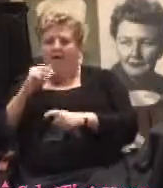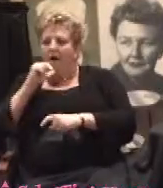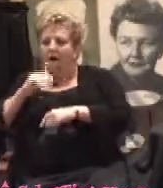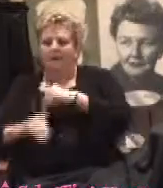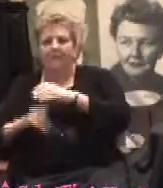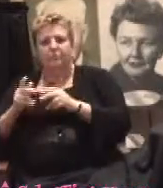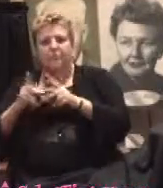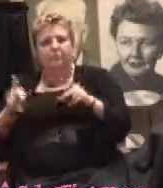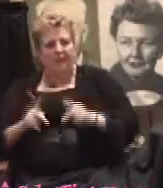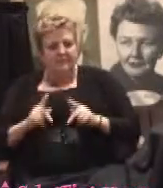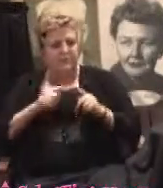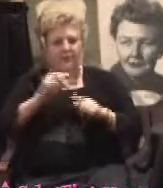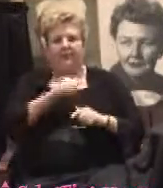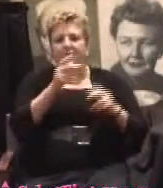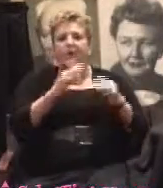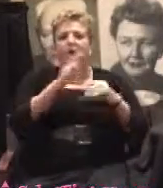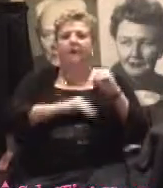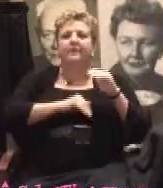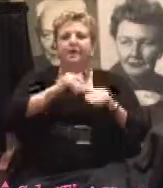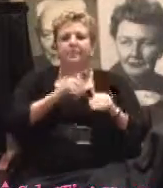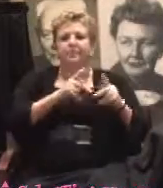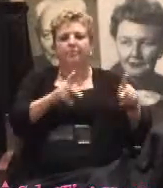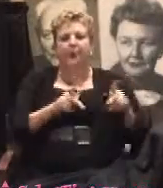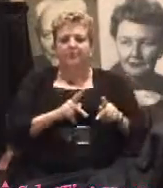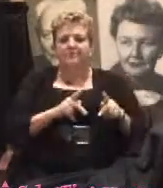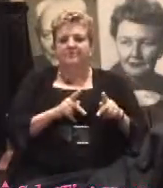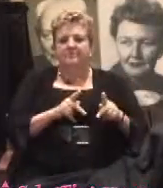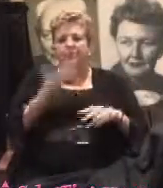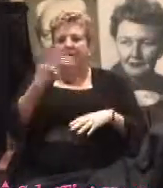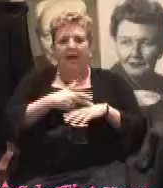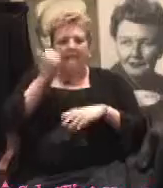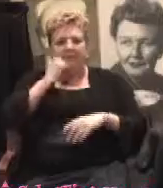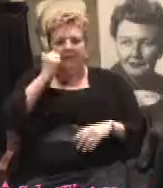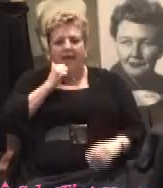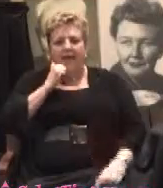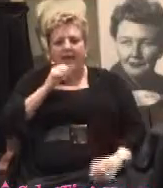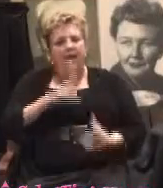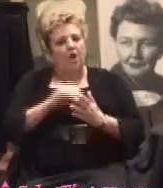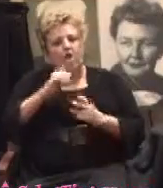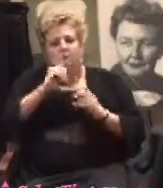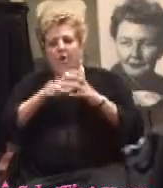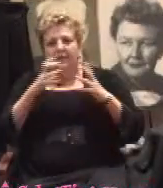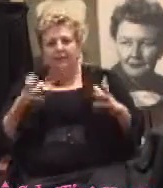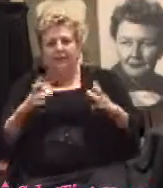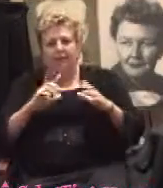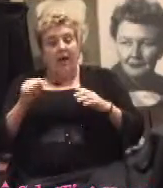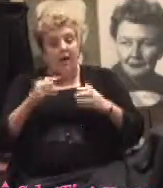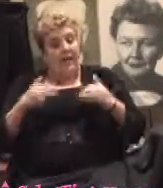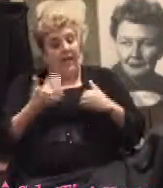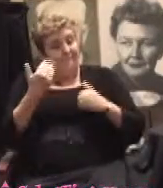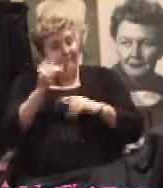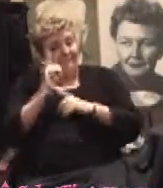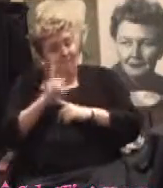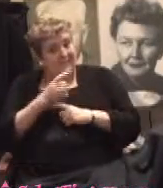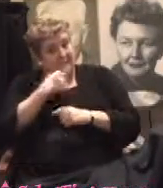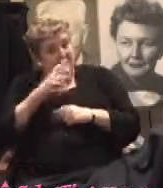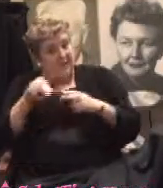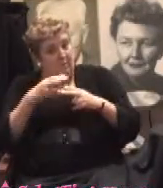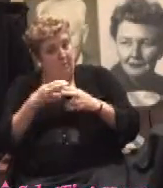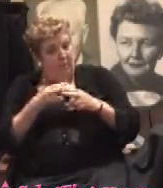a day. And I learned so much. And I don't have much time. I have maybe 15 minutes to tell you about what I can never tell